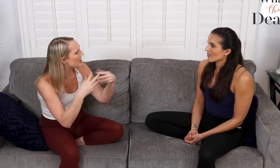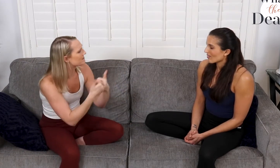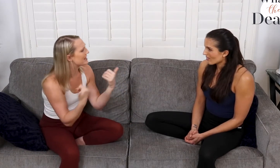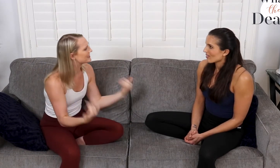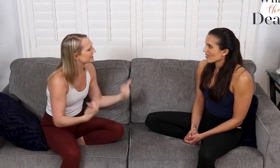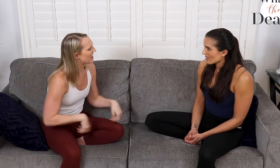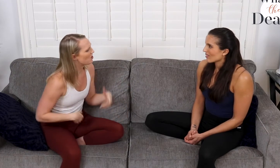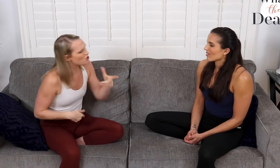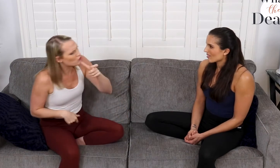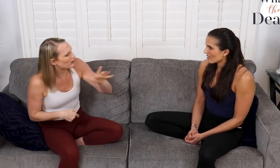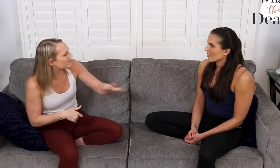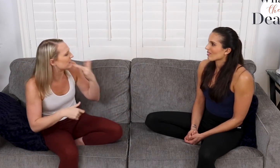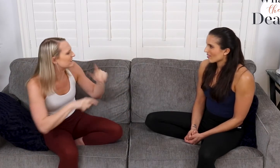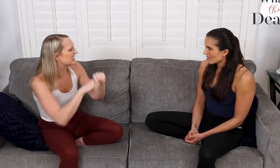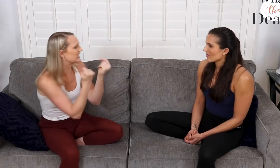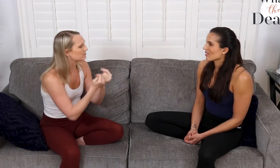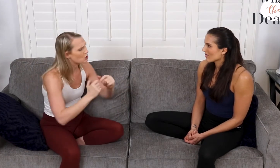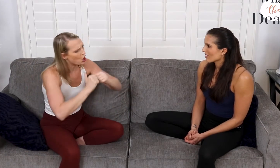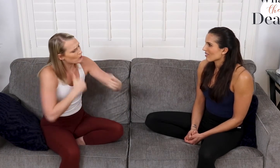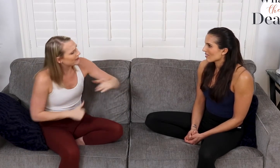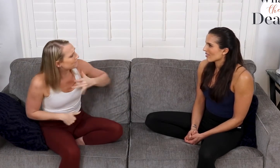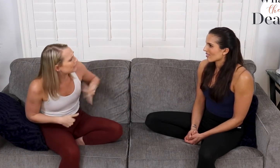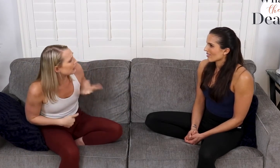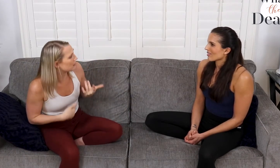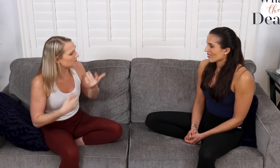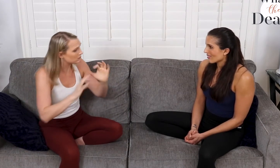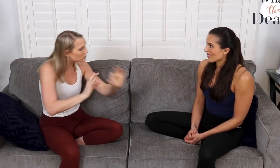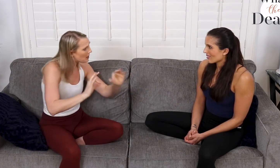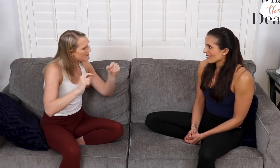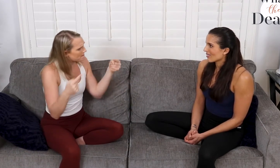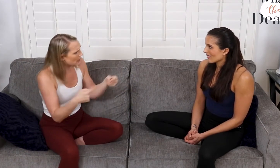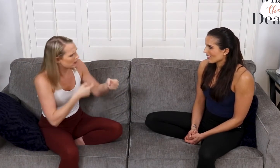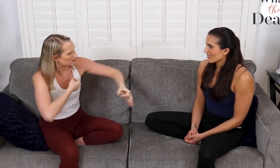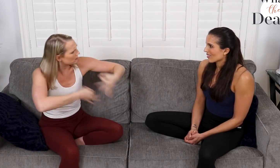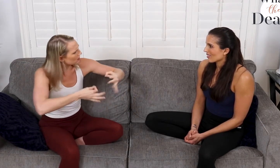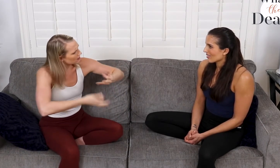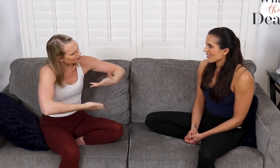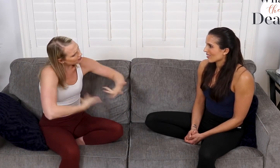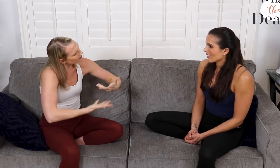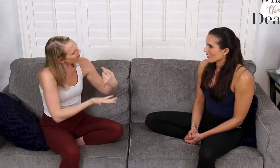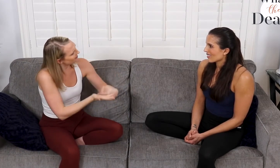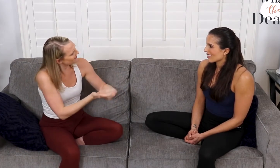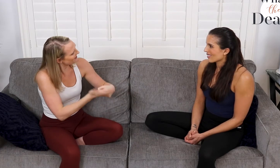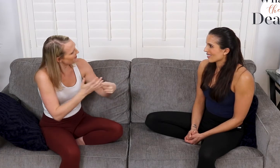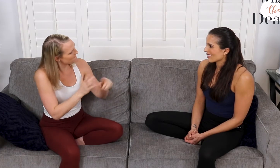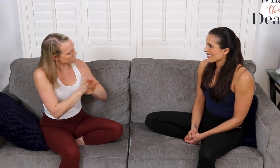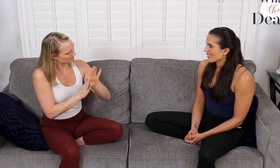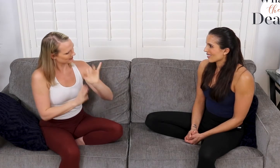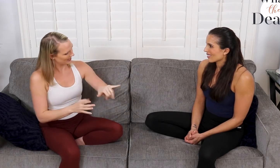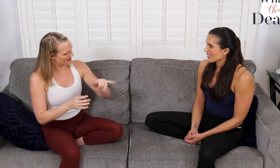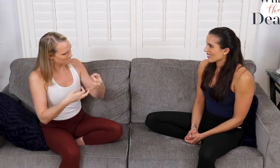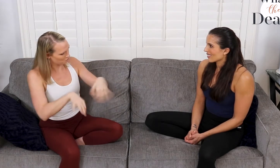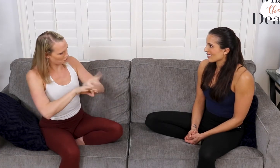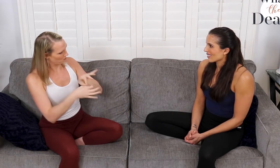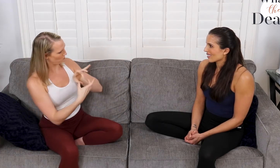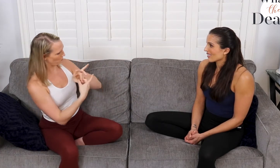so, for example, in the previous episode, I mentioned that I worked as a behavioral health coordinator where I provided tons of different presentations.